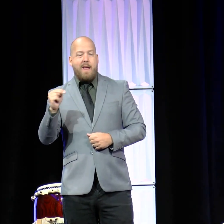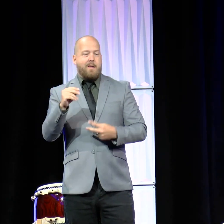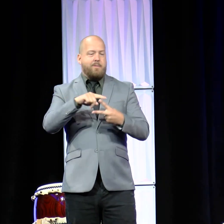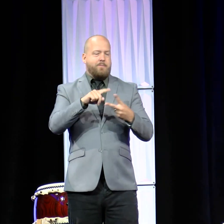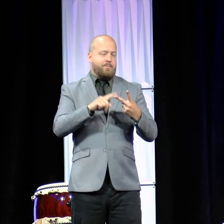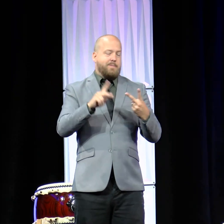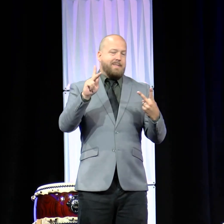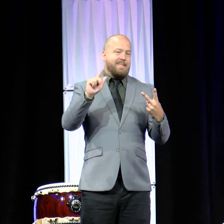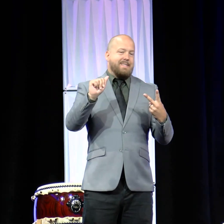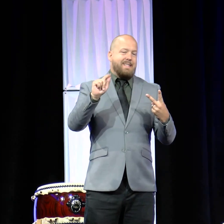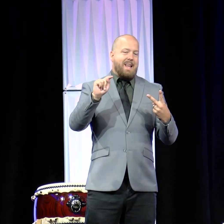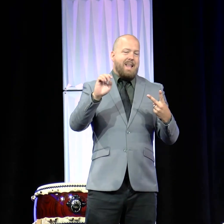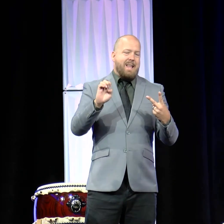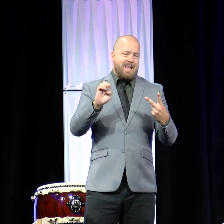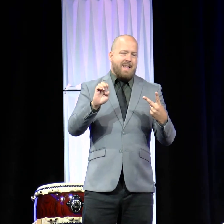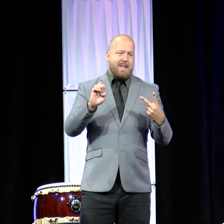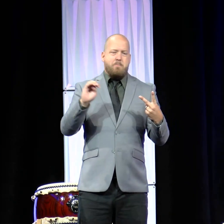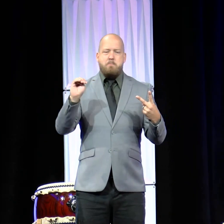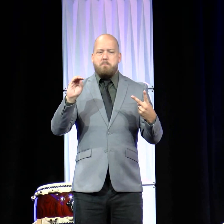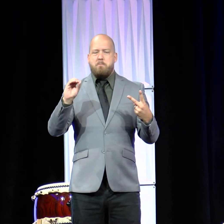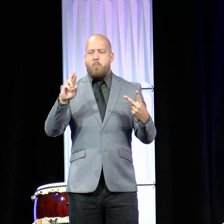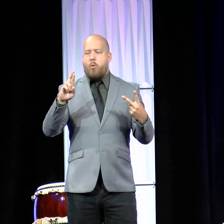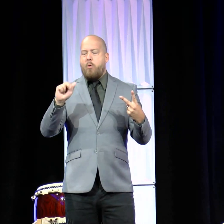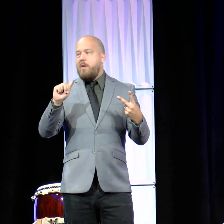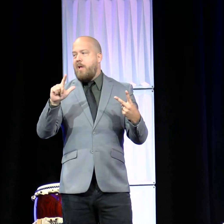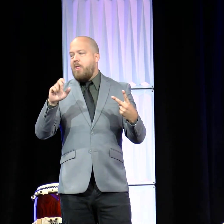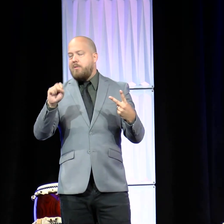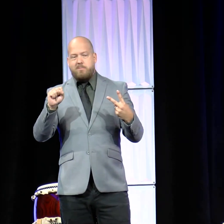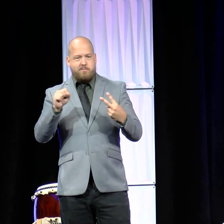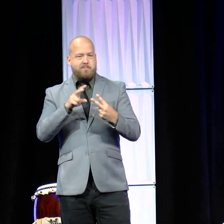were there to join us.